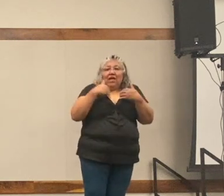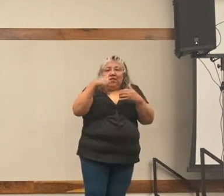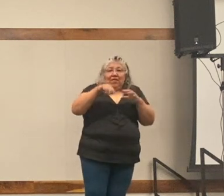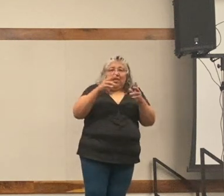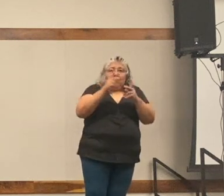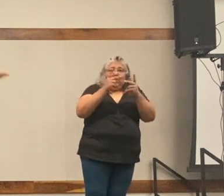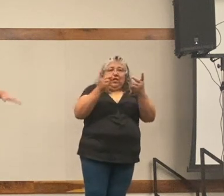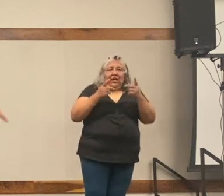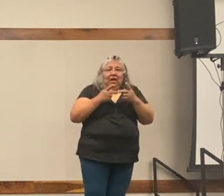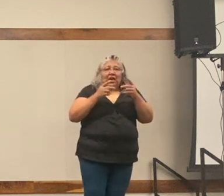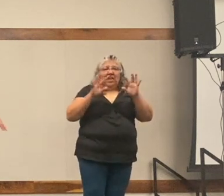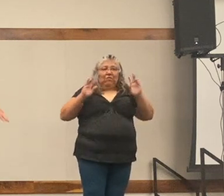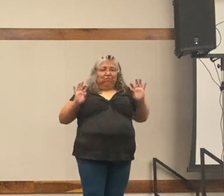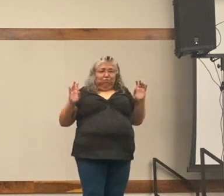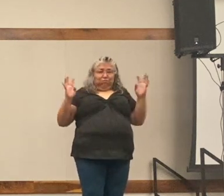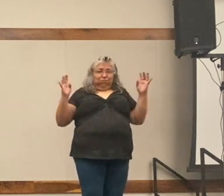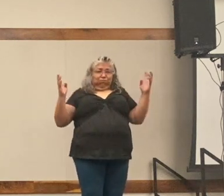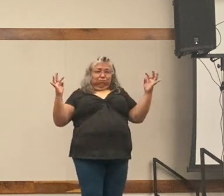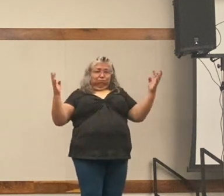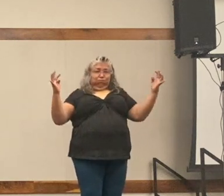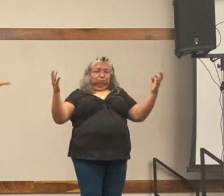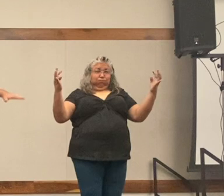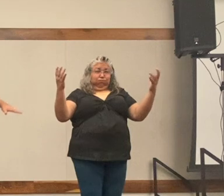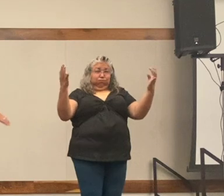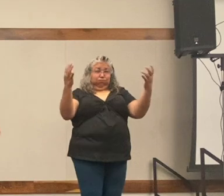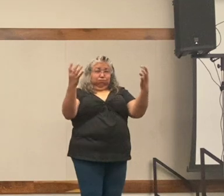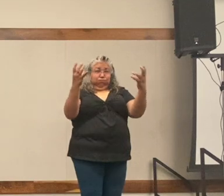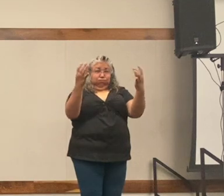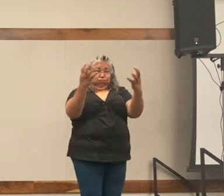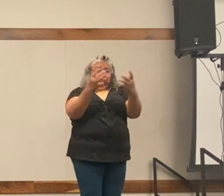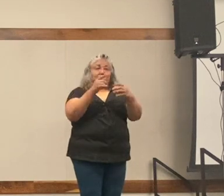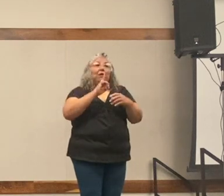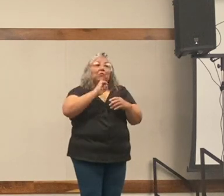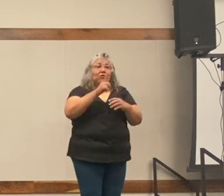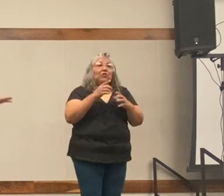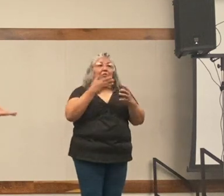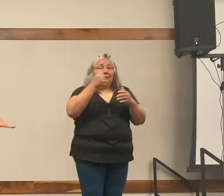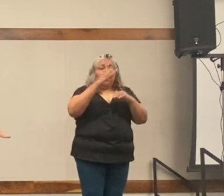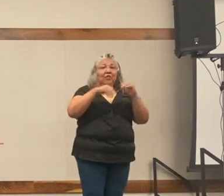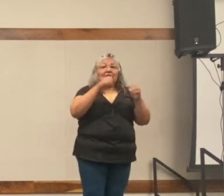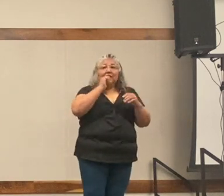place surrounded. I'm pretty sure it's better than Secret Service right now.